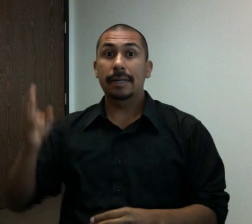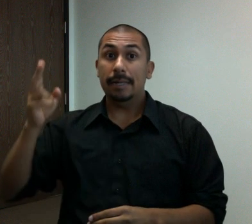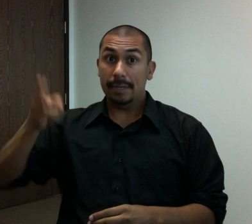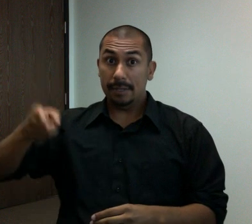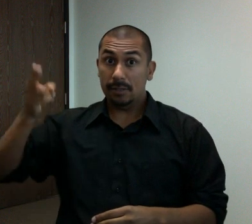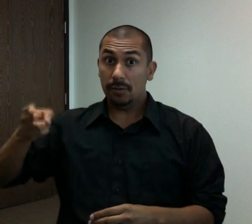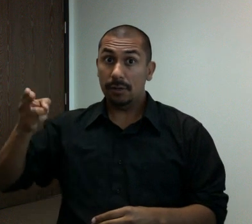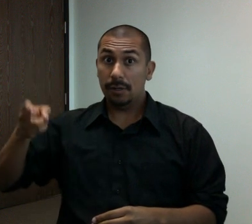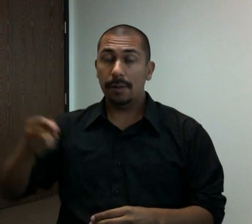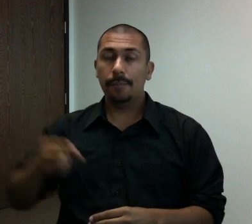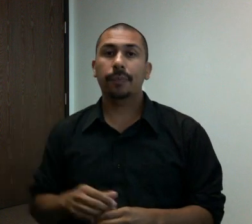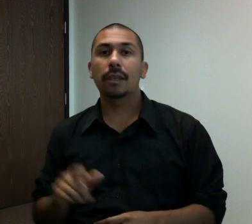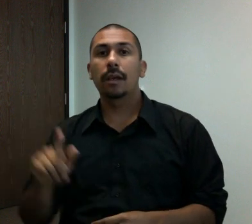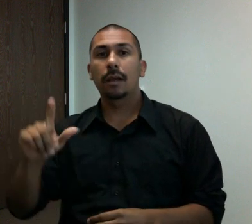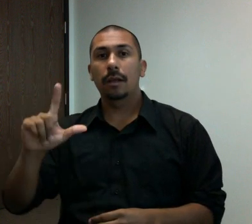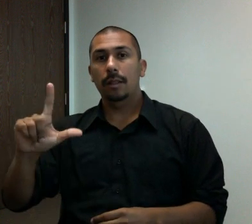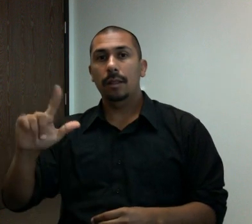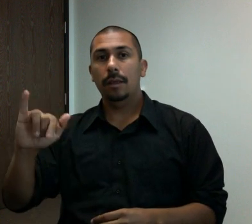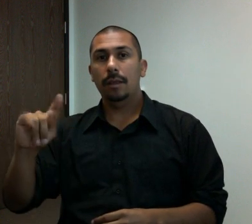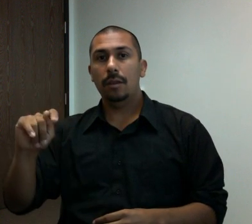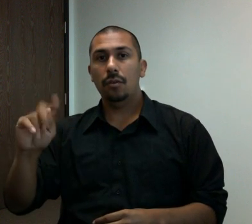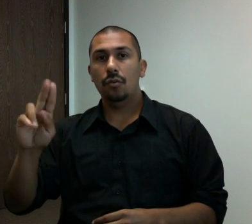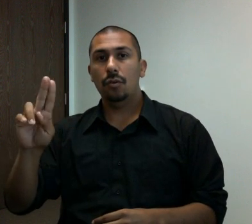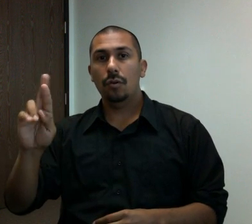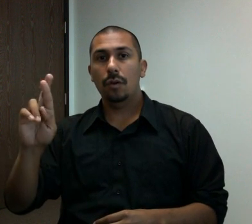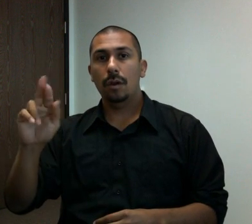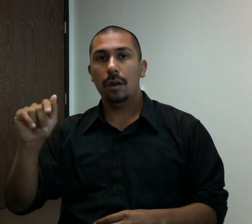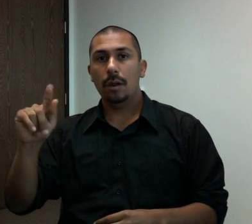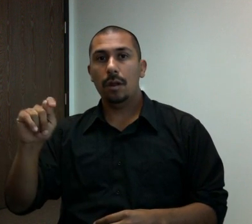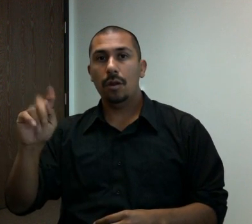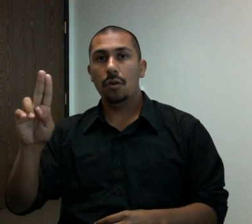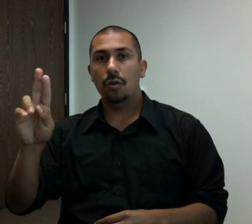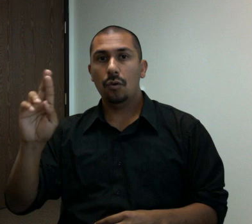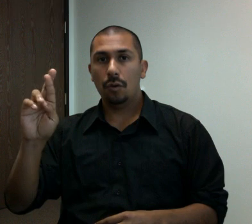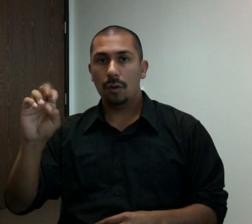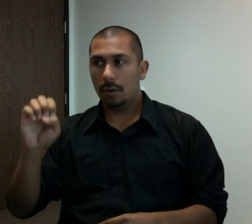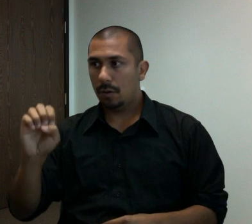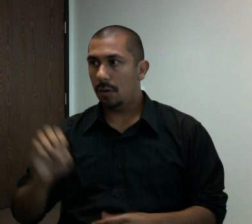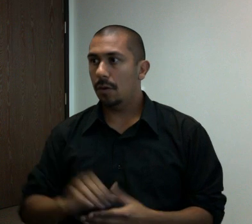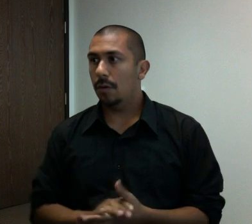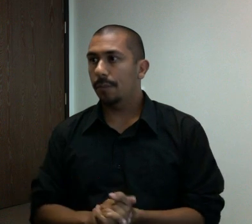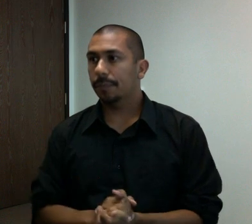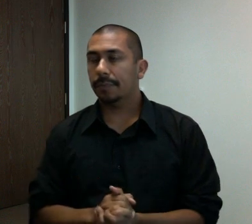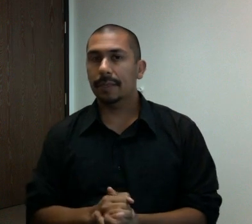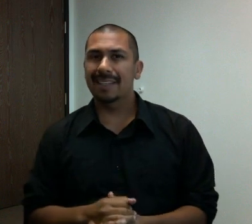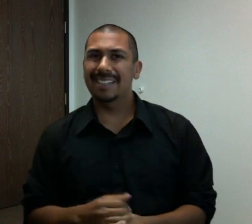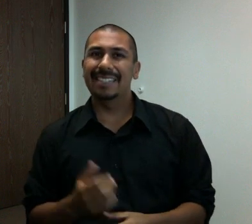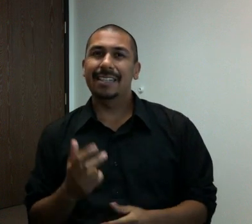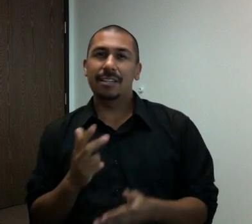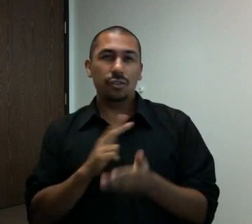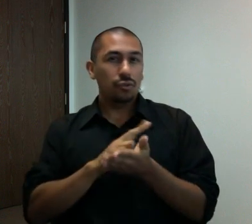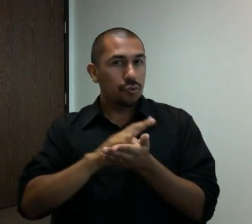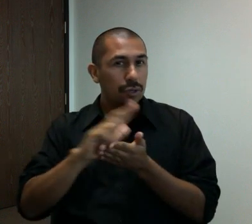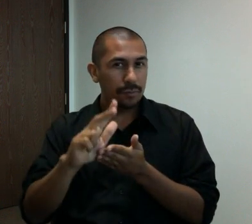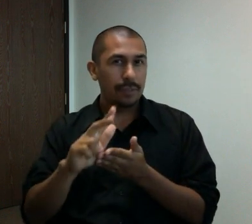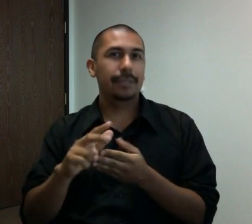with equal amount of time devoted to each one, say 3 weeks for each section. And then I have a guest speaker come to class from each of